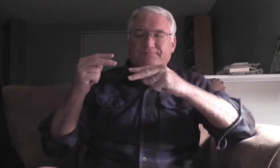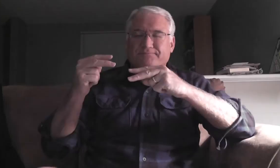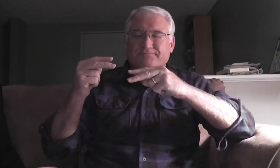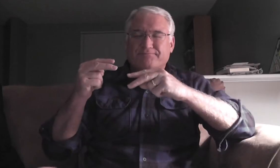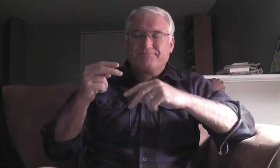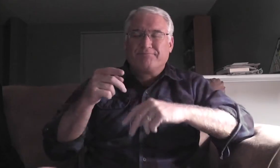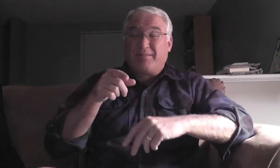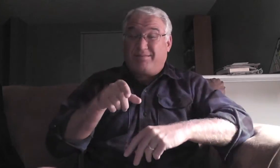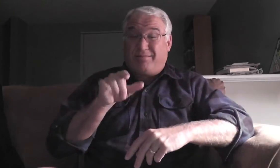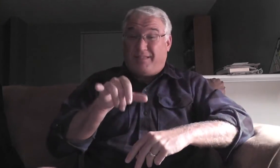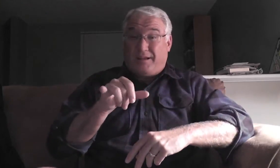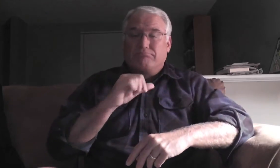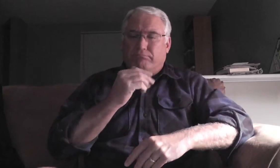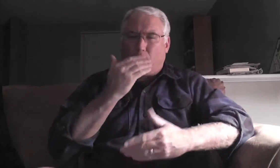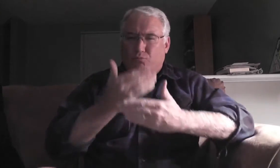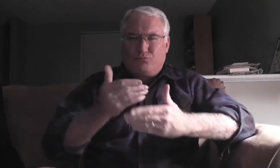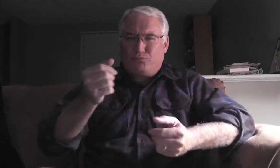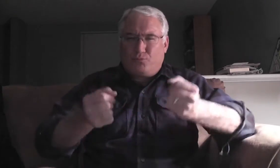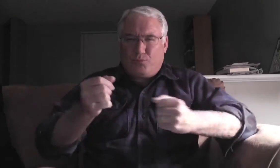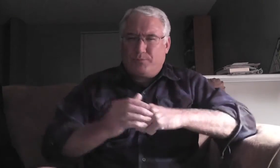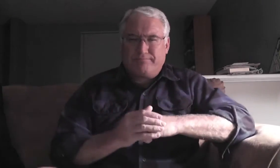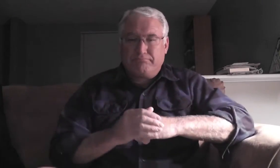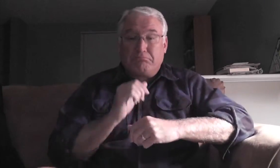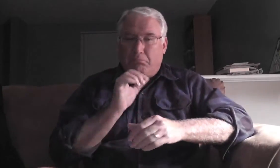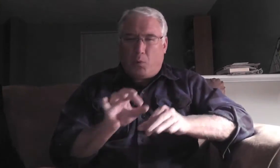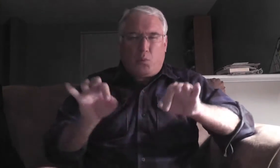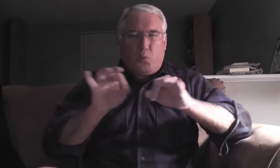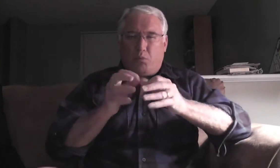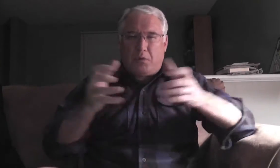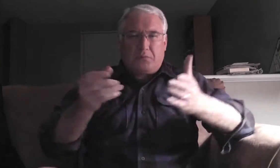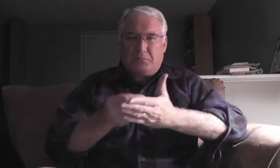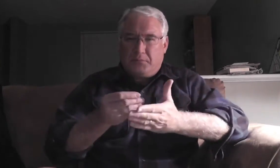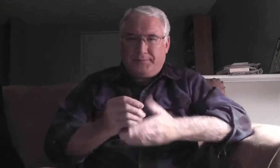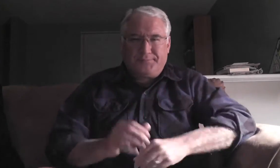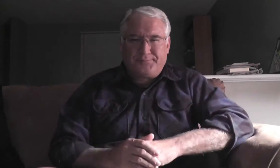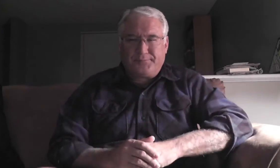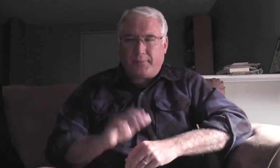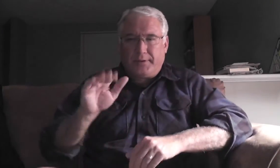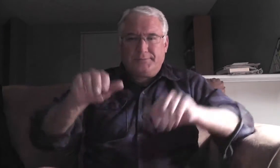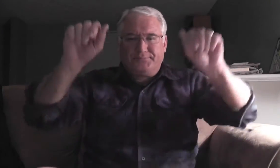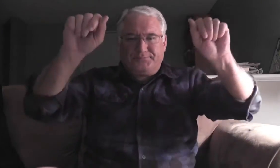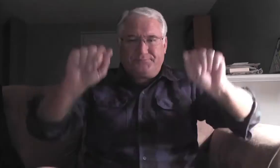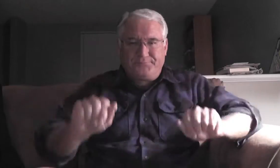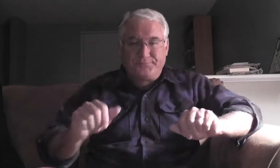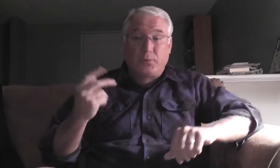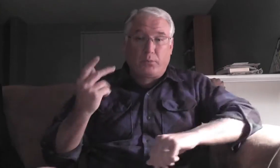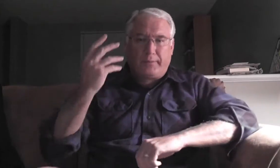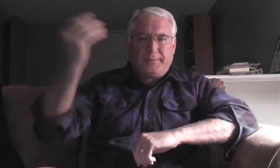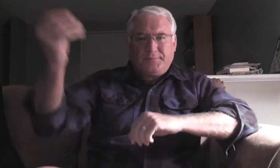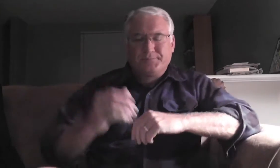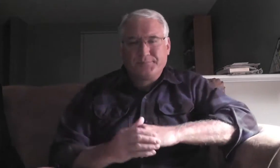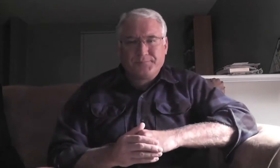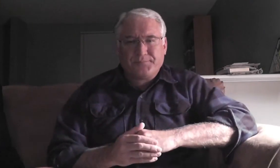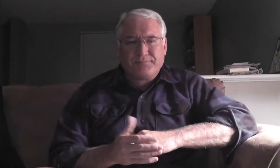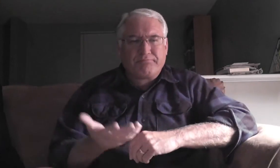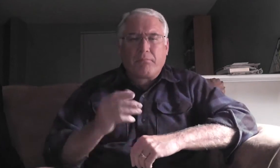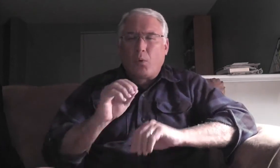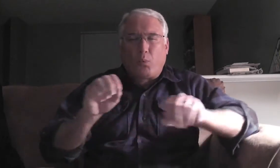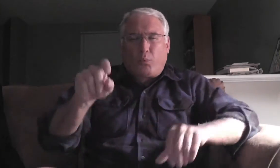We looked at each other, and we knew it was not a good car. No, we weren't going to buy it. We closed the hood and we left. And there